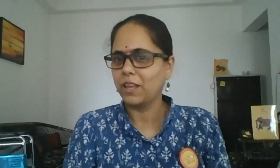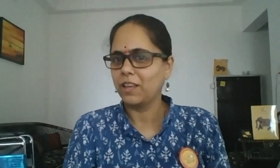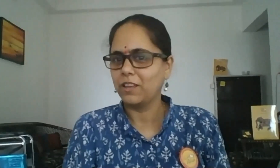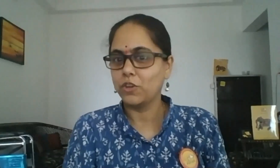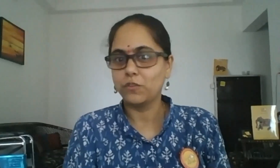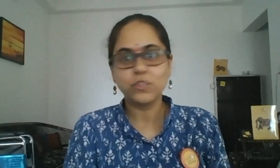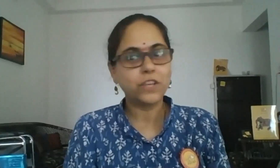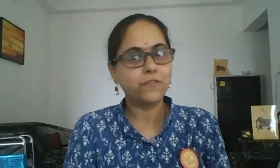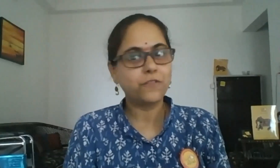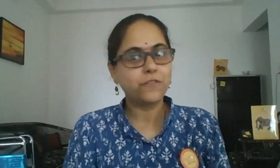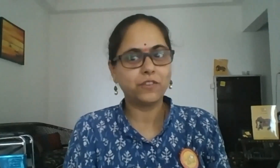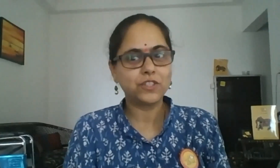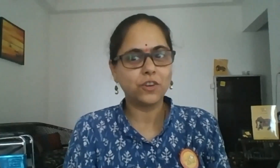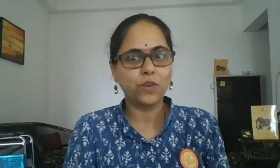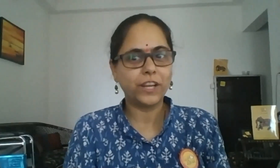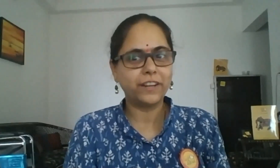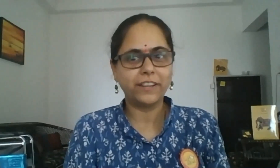You have to see full. It was not volunteer.